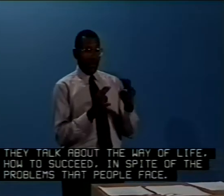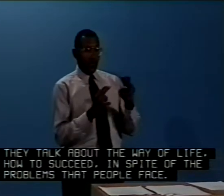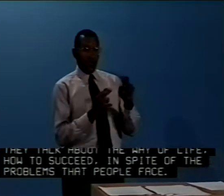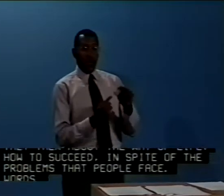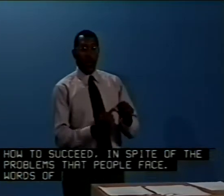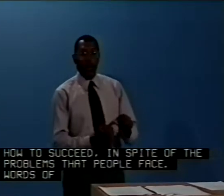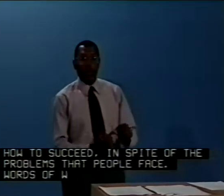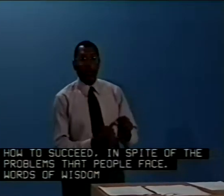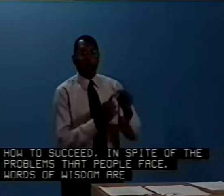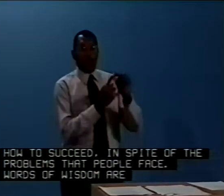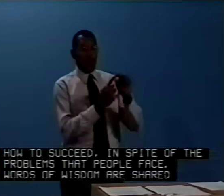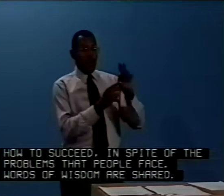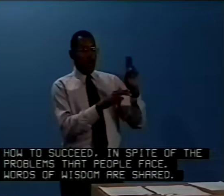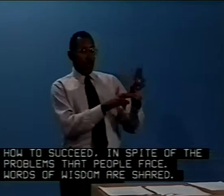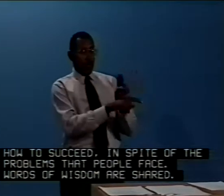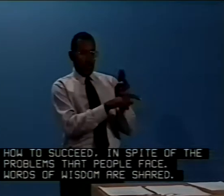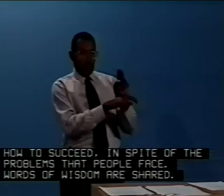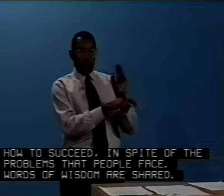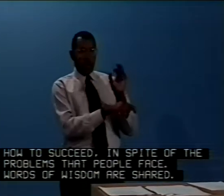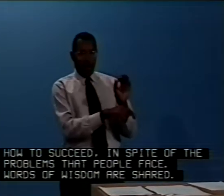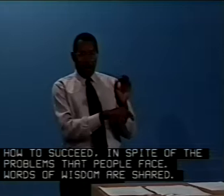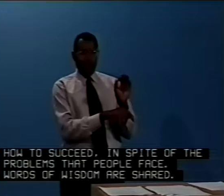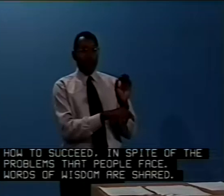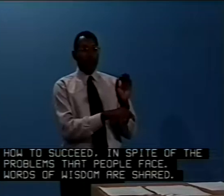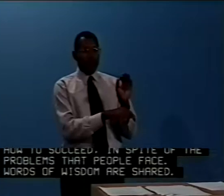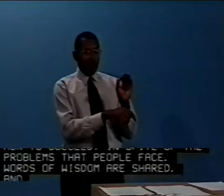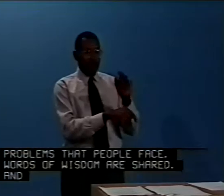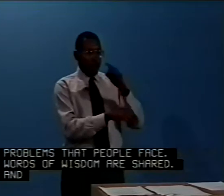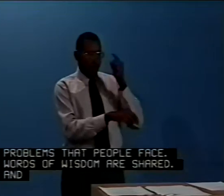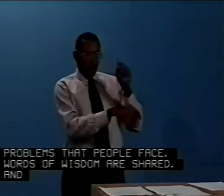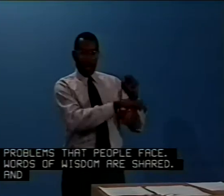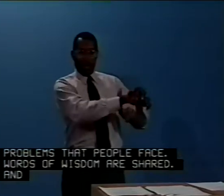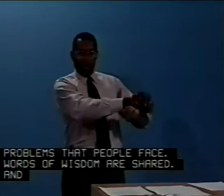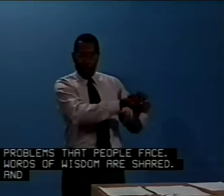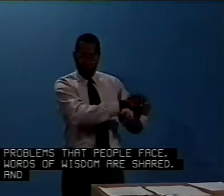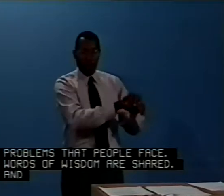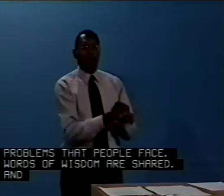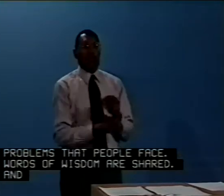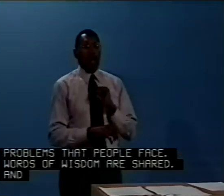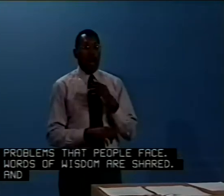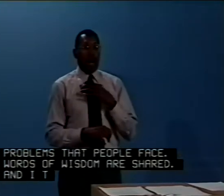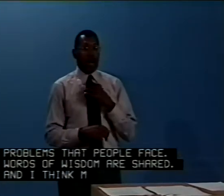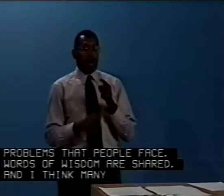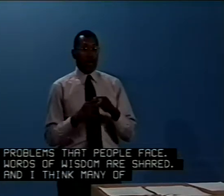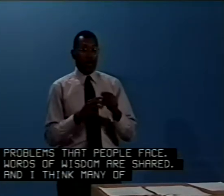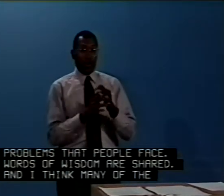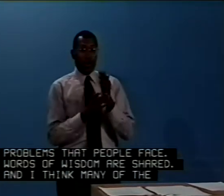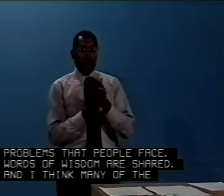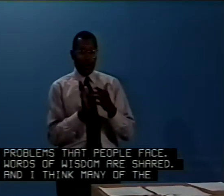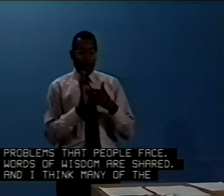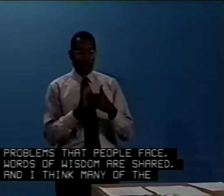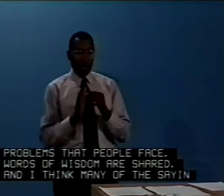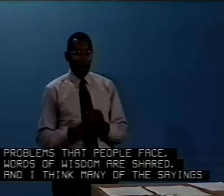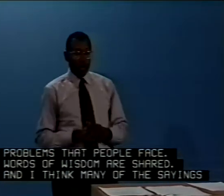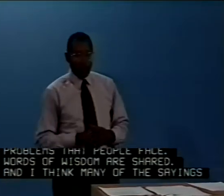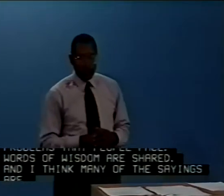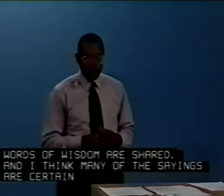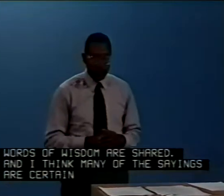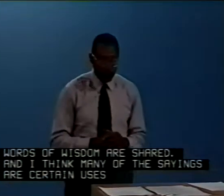And I think many of the sayings are certain uses of black English. I'd like to share with you some